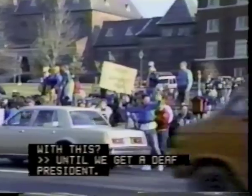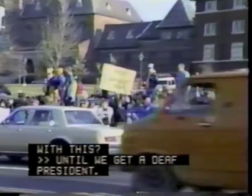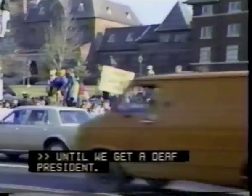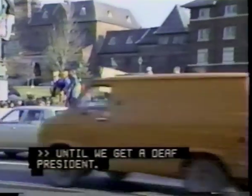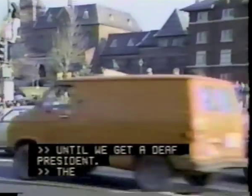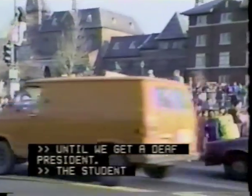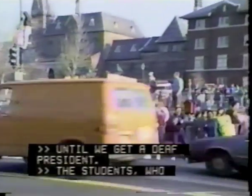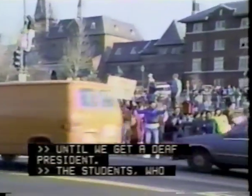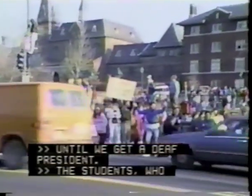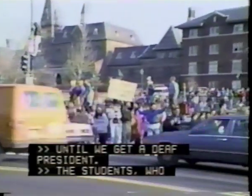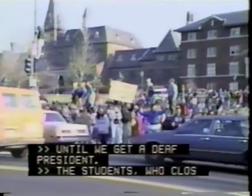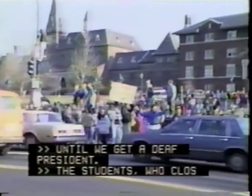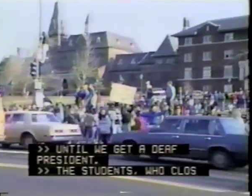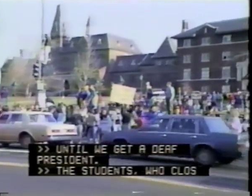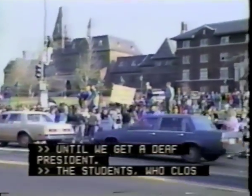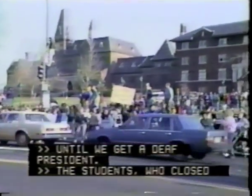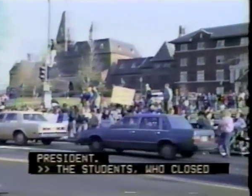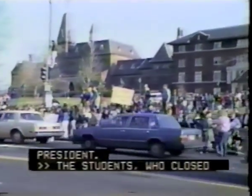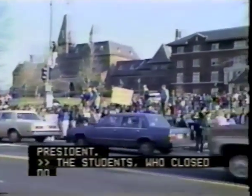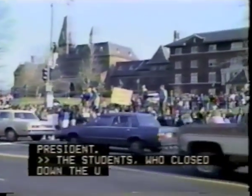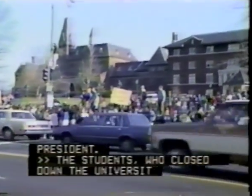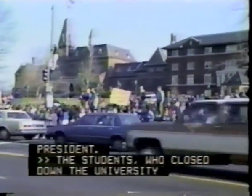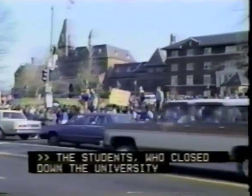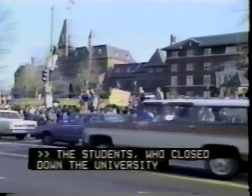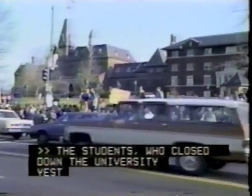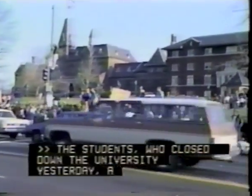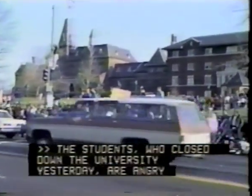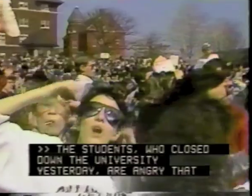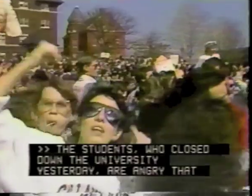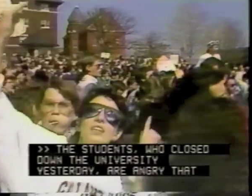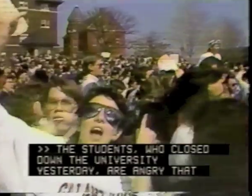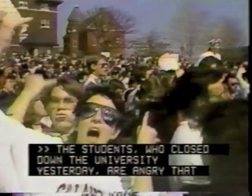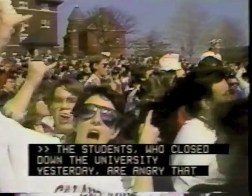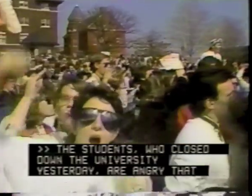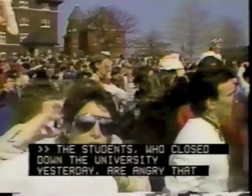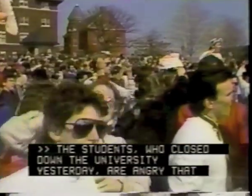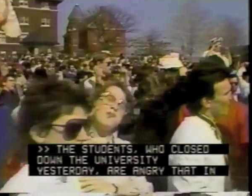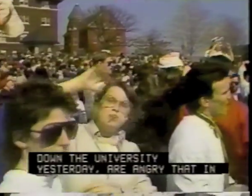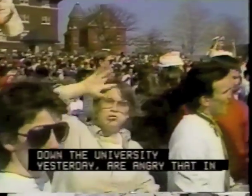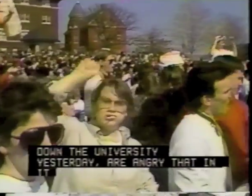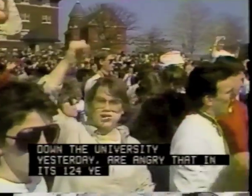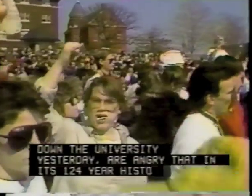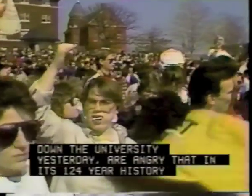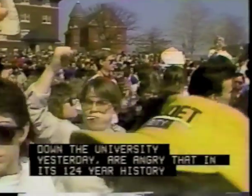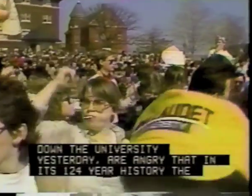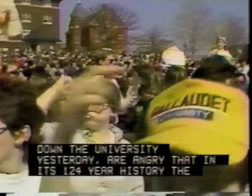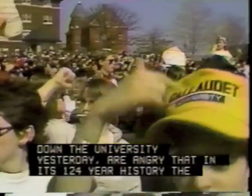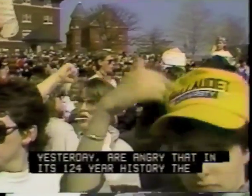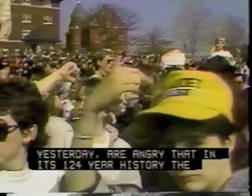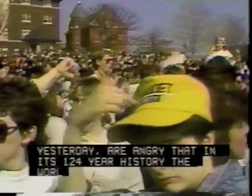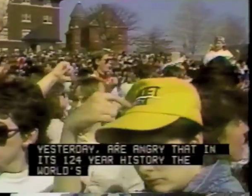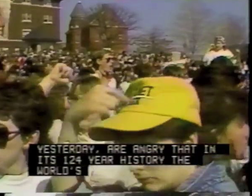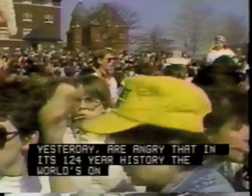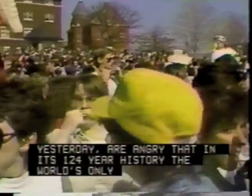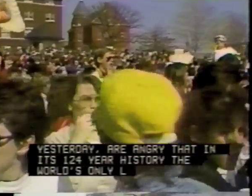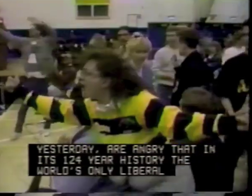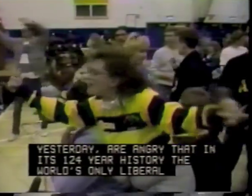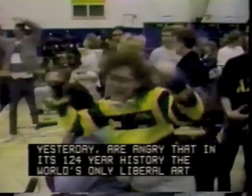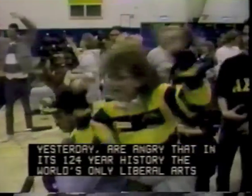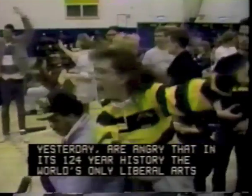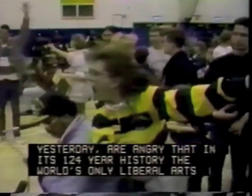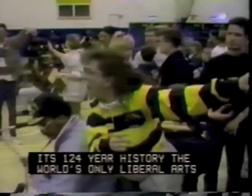in its 124-year history, the world's only liberal arts college for the hearing impaired has never had a hearing impaired